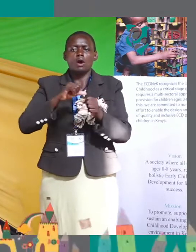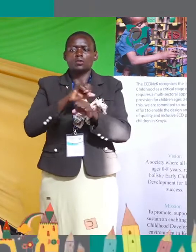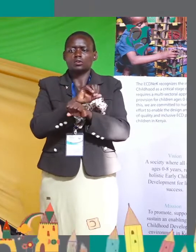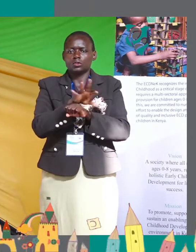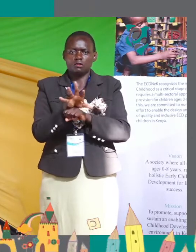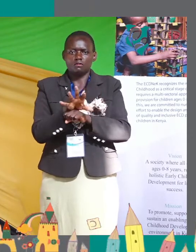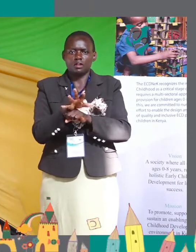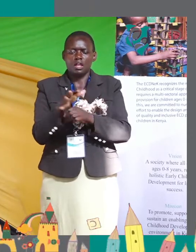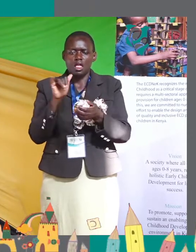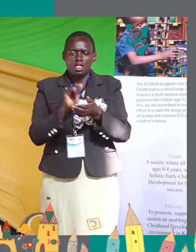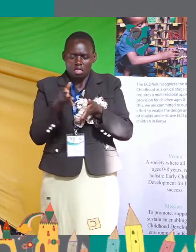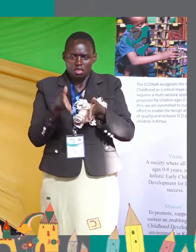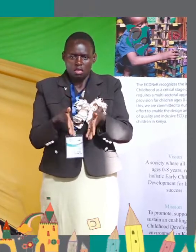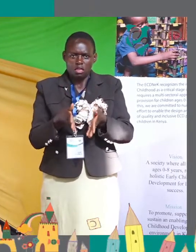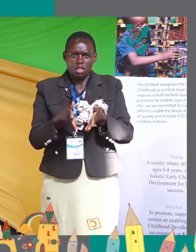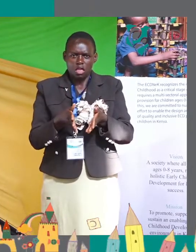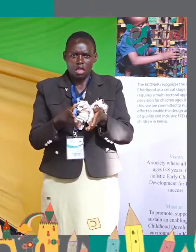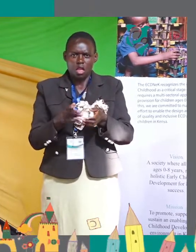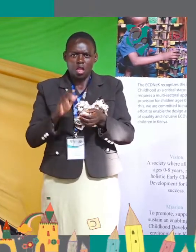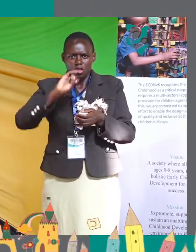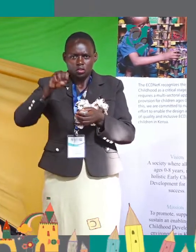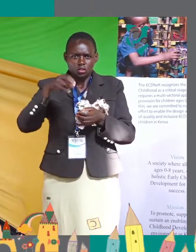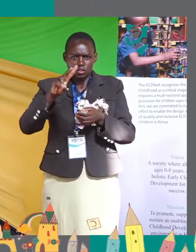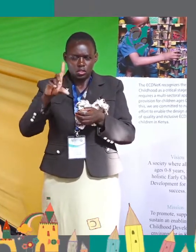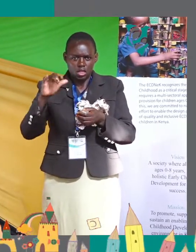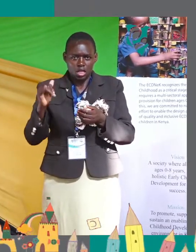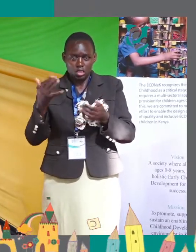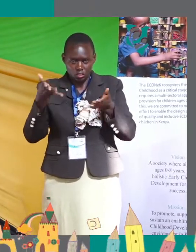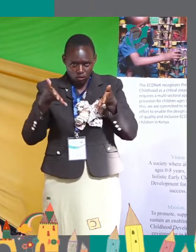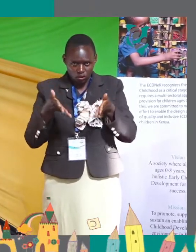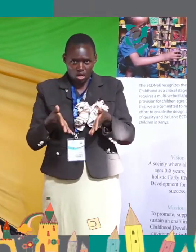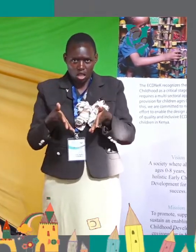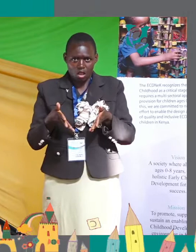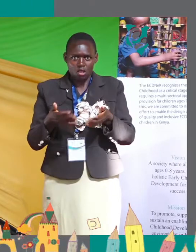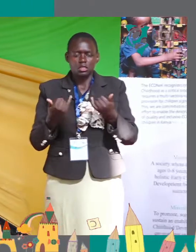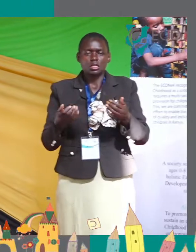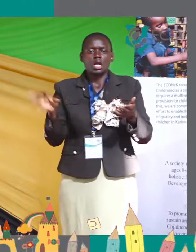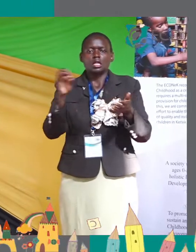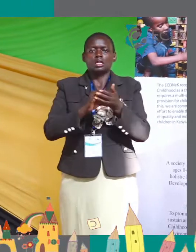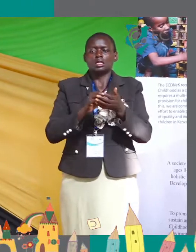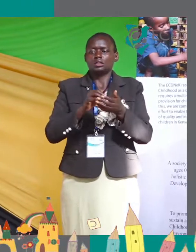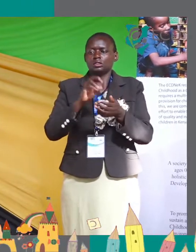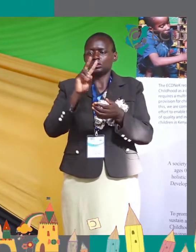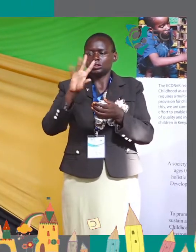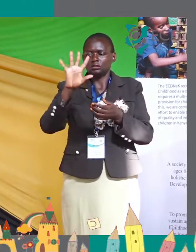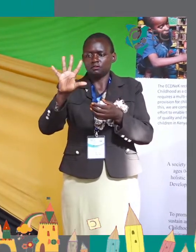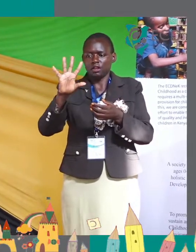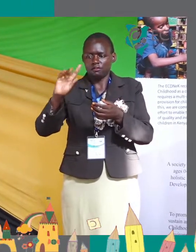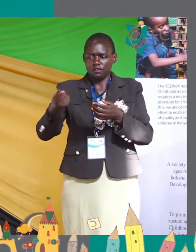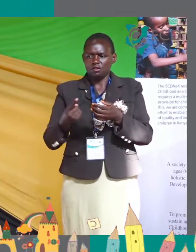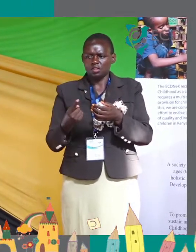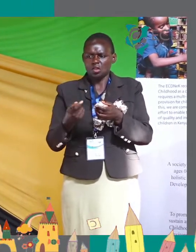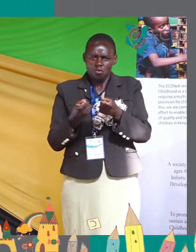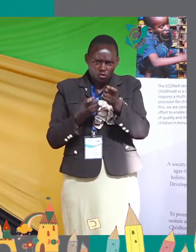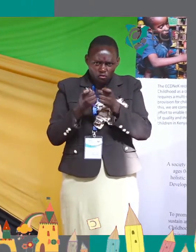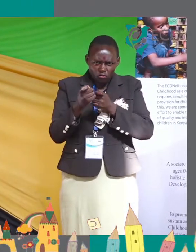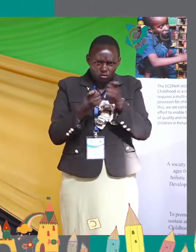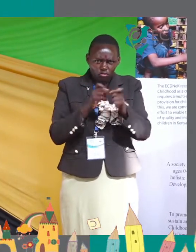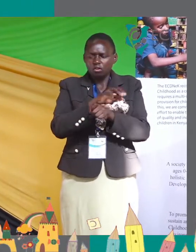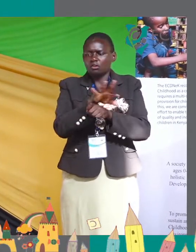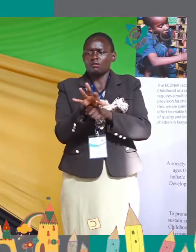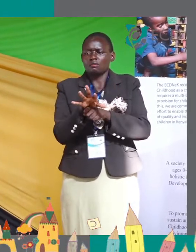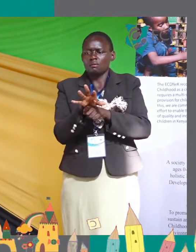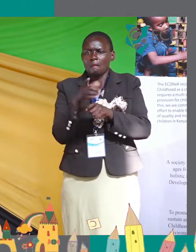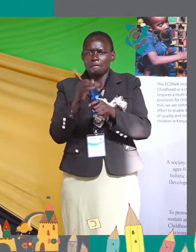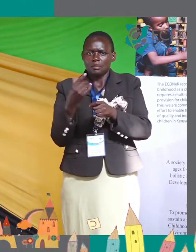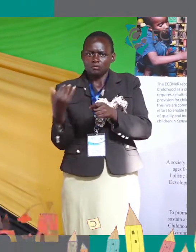This year, that is 2020 July to now, it is again 25,000. We have managed to control COVID. The children